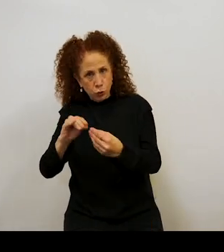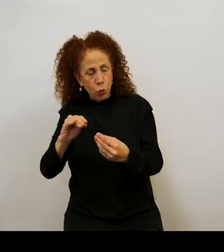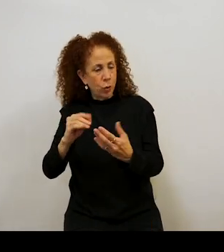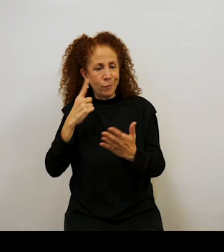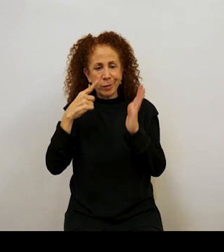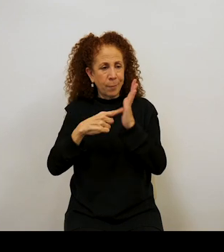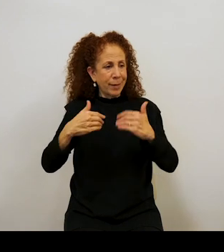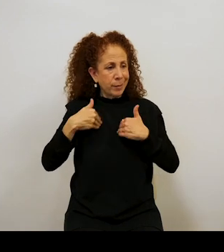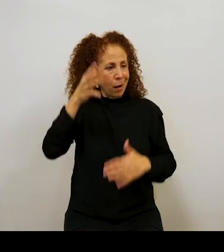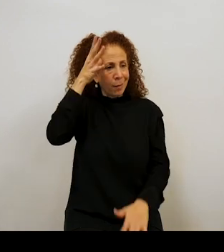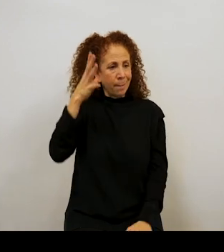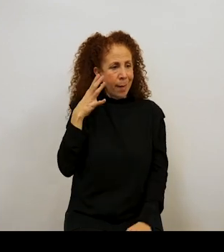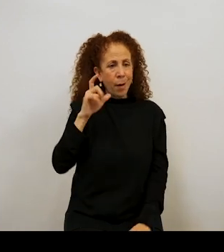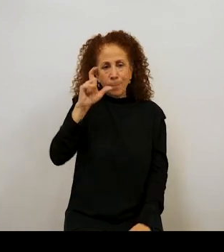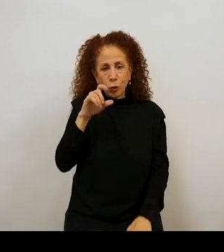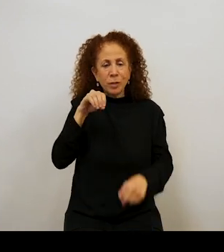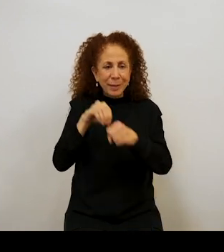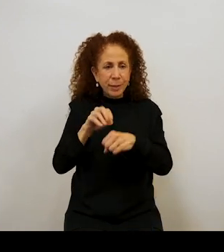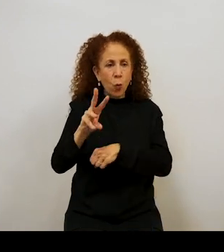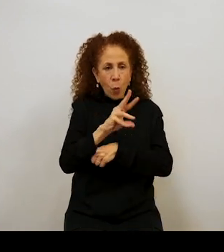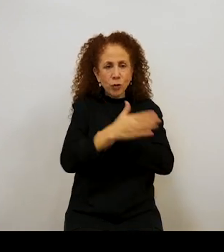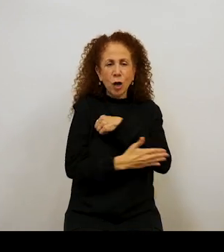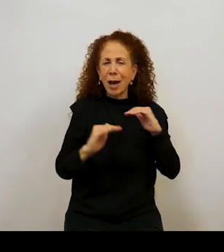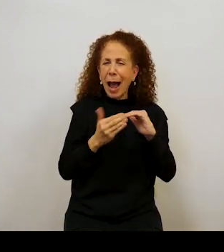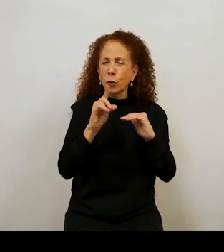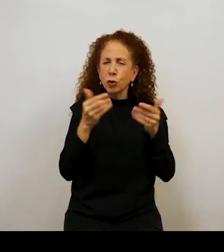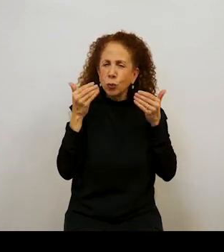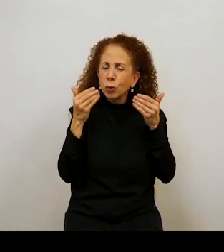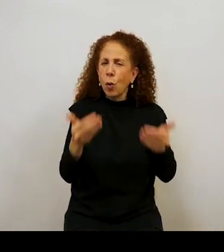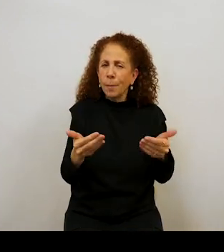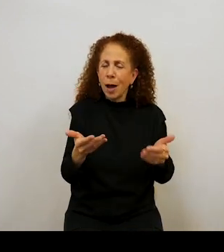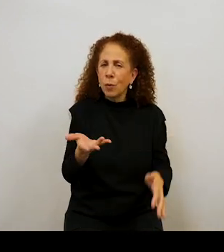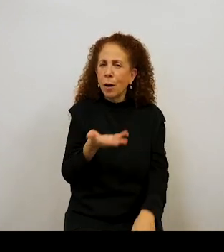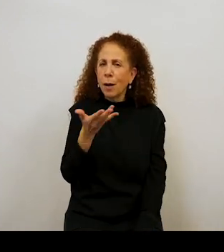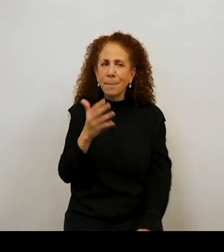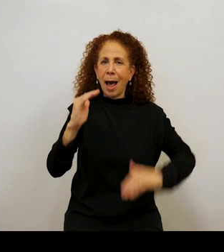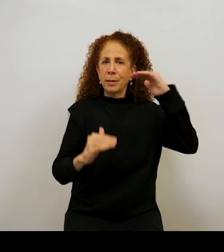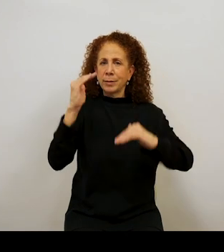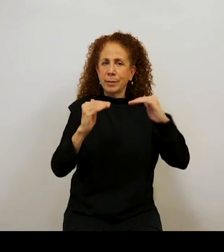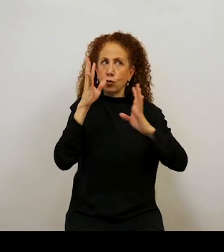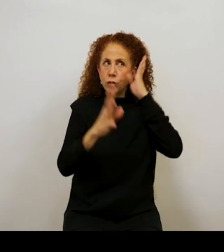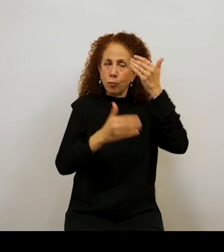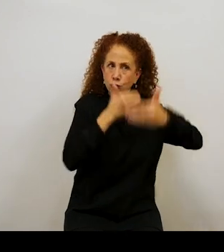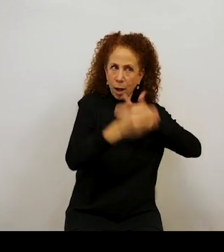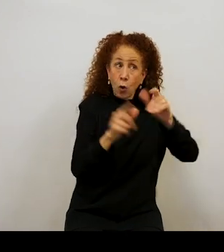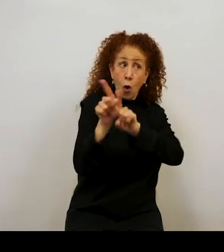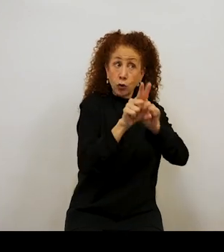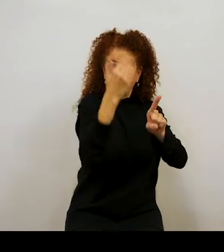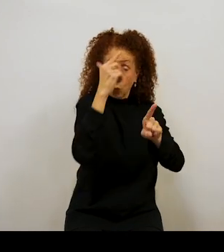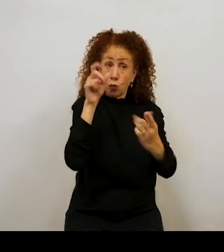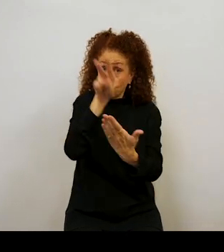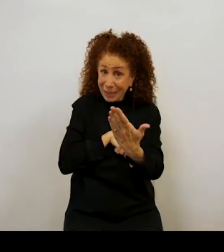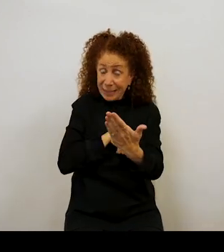young male Muslim in a Western country? How do you go about sort of balancing your creative process with also knowing that your